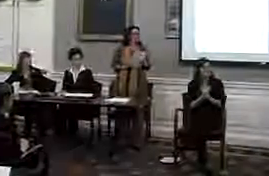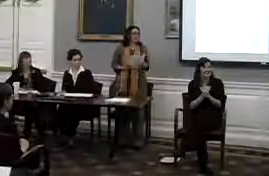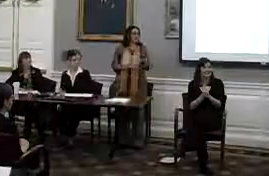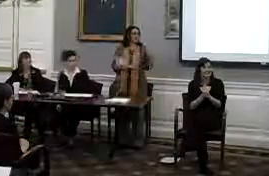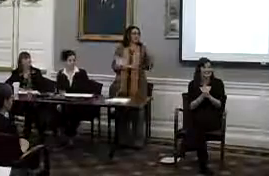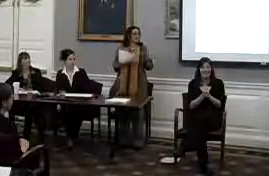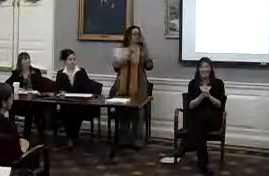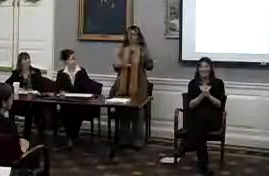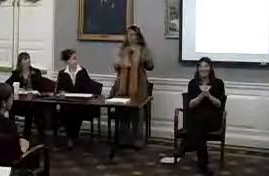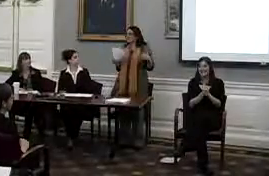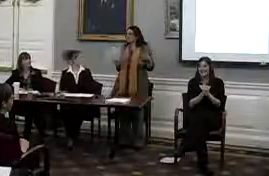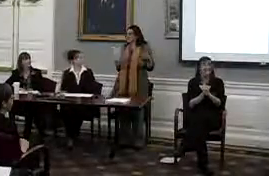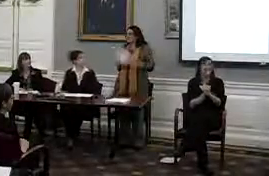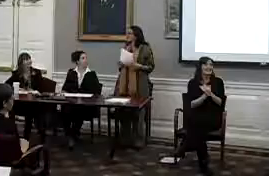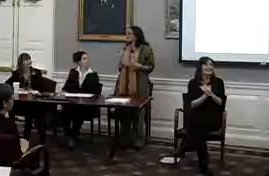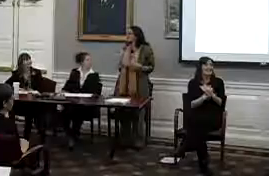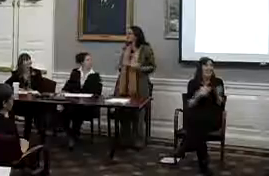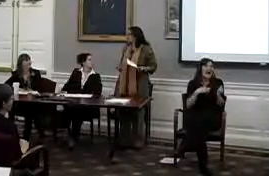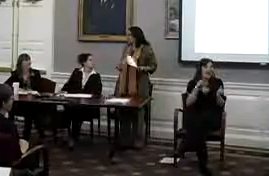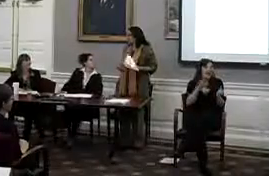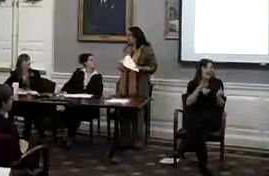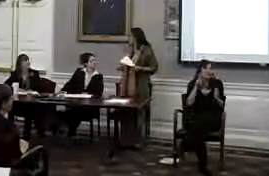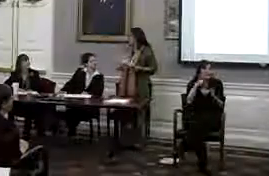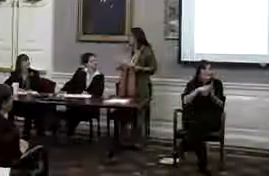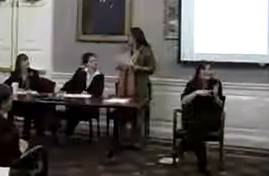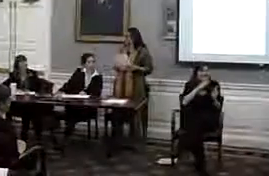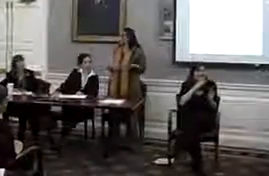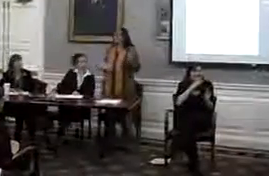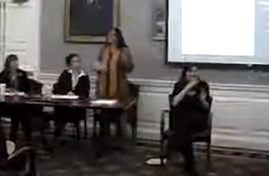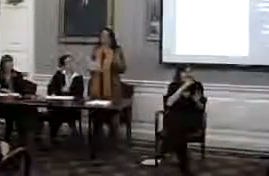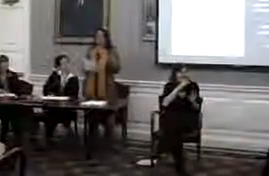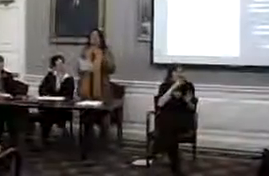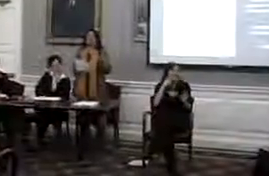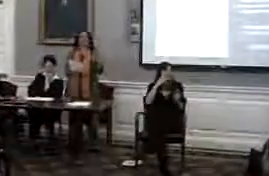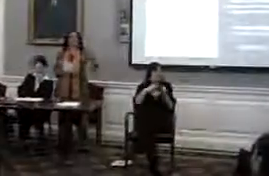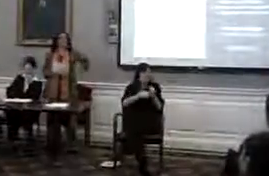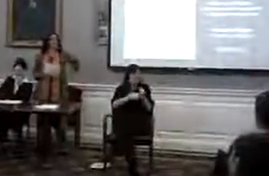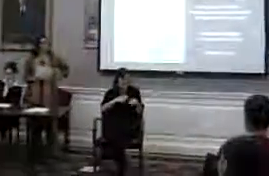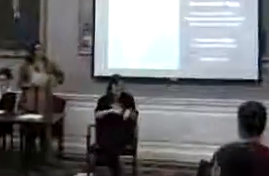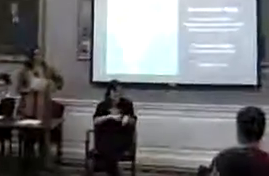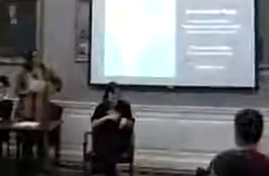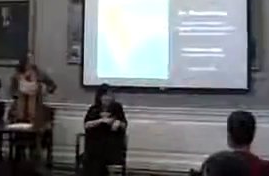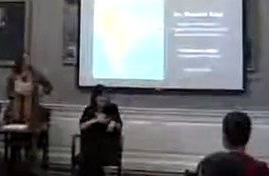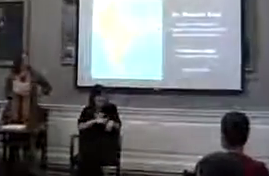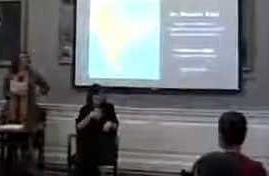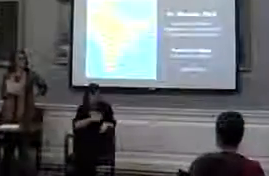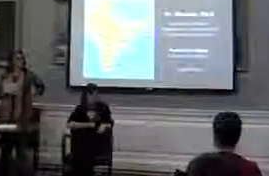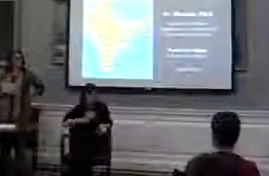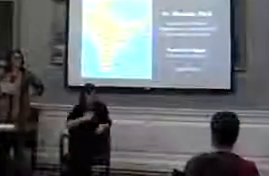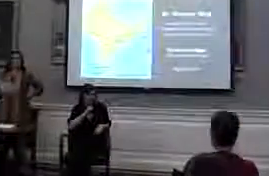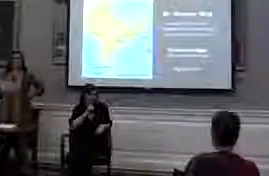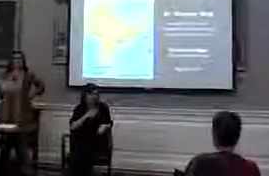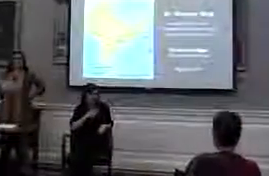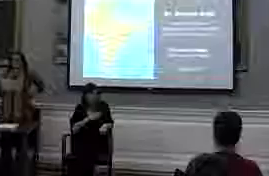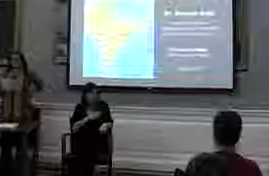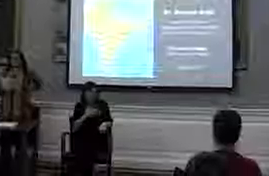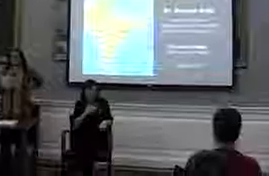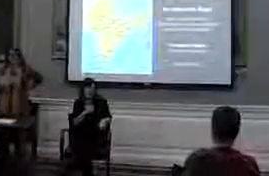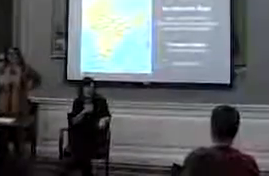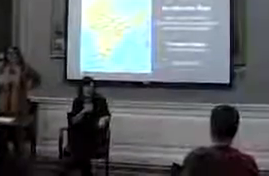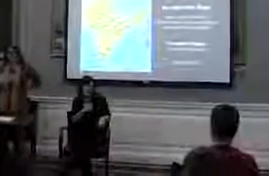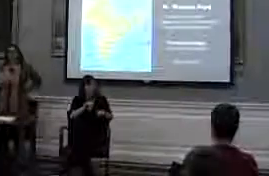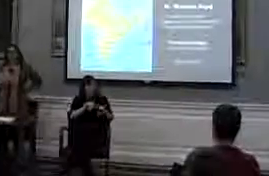interest of time, but I'll hopefully be able to engage with you a bit more extemporaneously. I want to cover a lot of material, which is always a challenge in 15